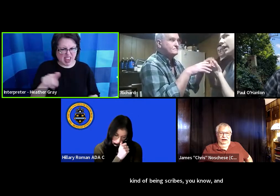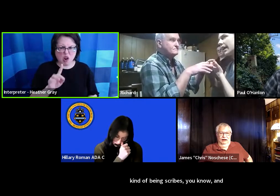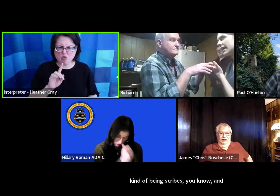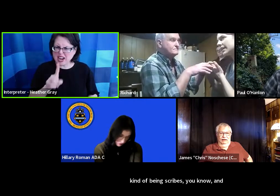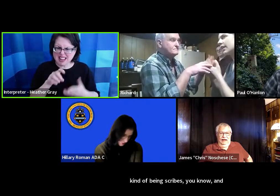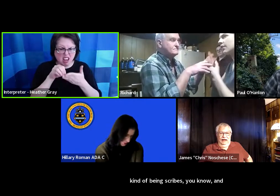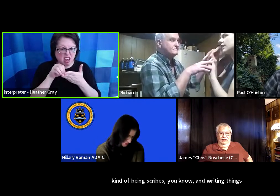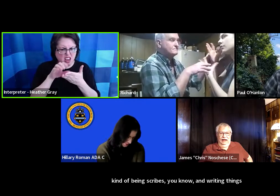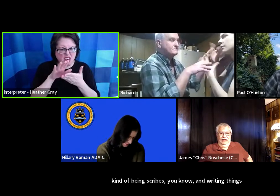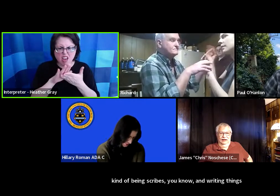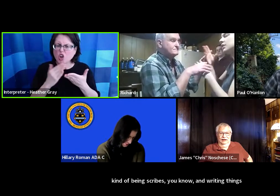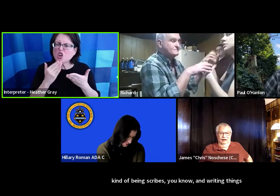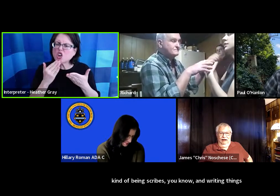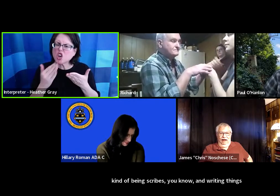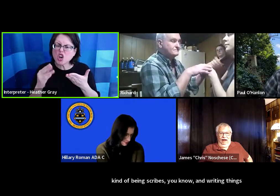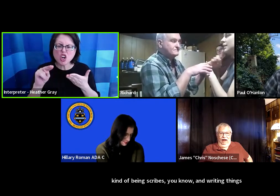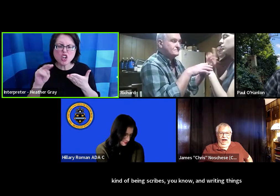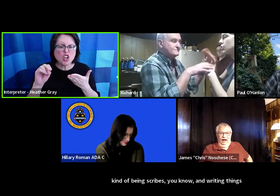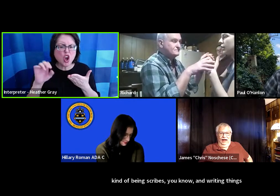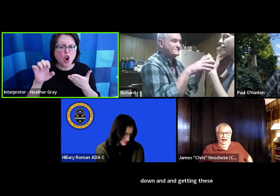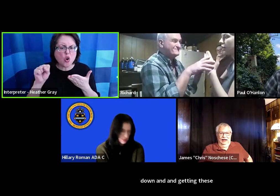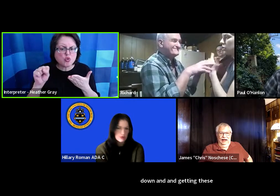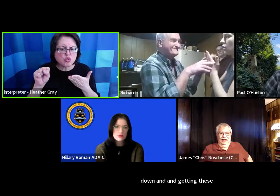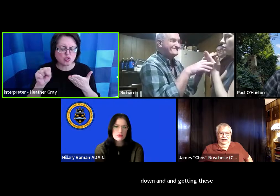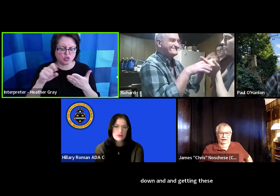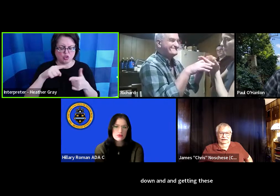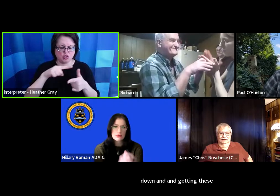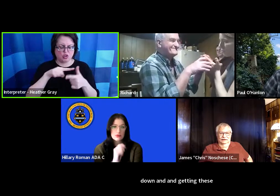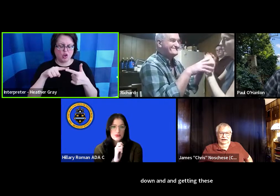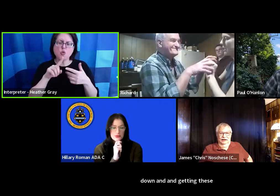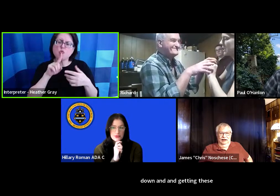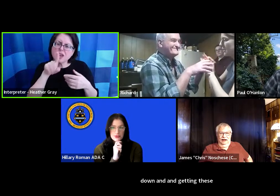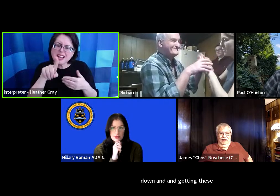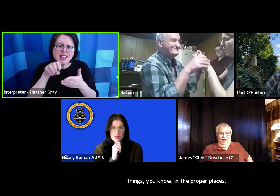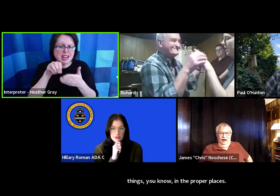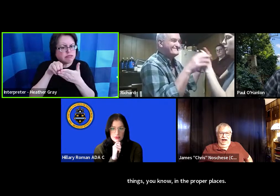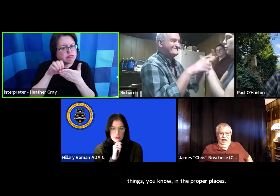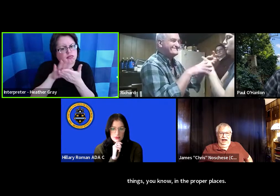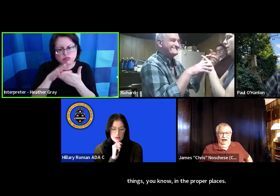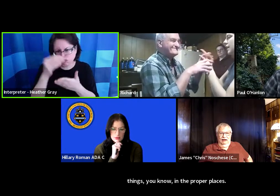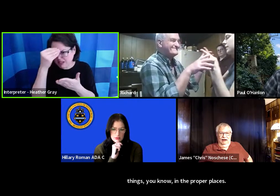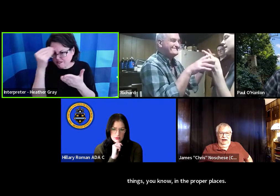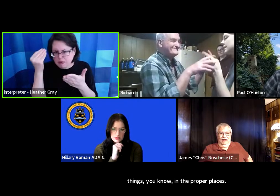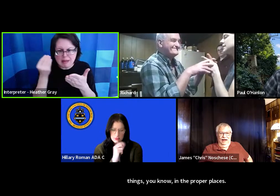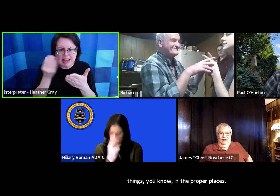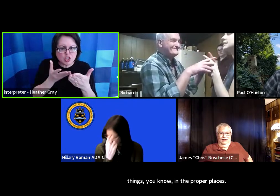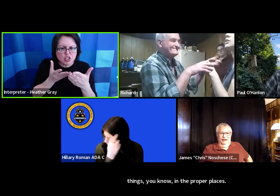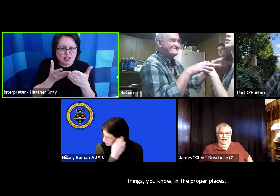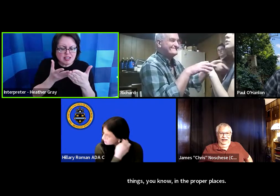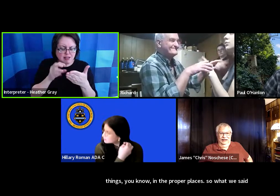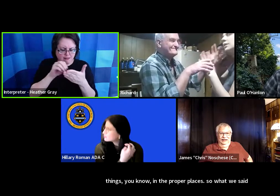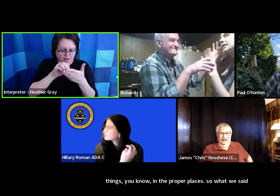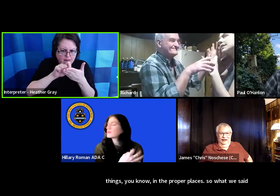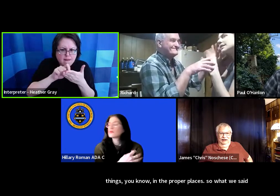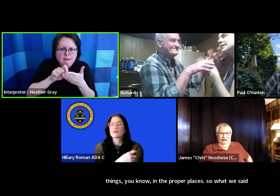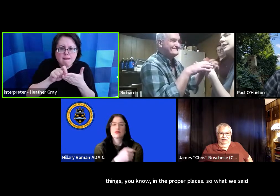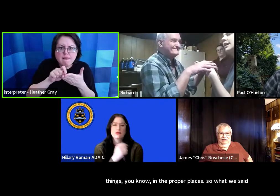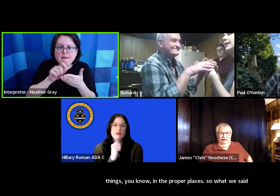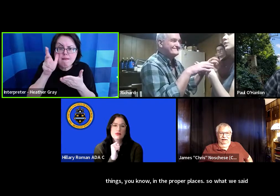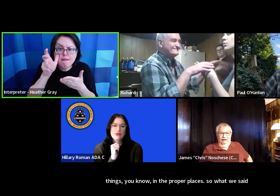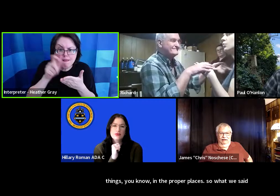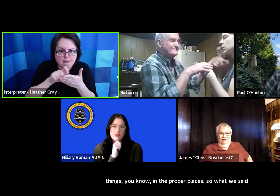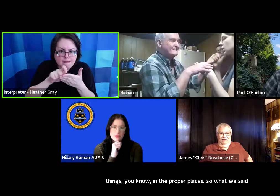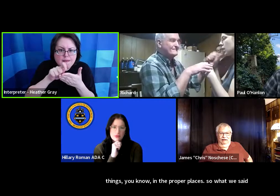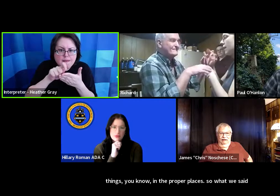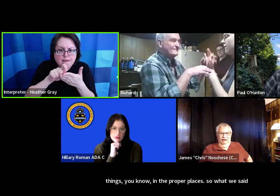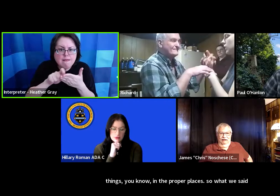and getting these things, in the proper places. So what we said is, instead of us being like sort of a freelance